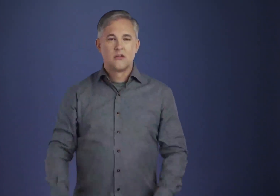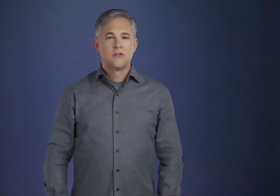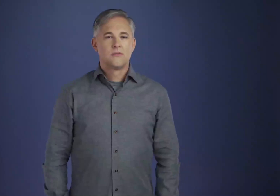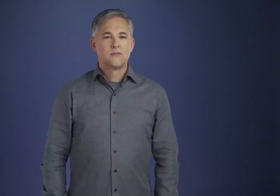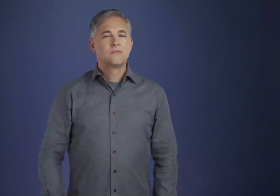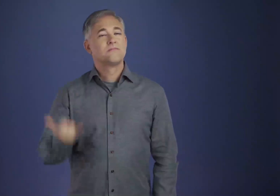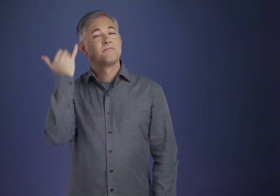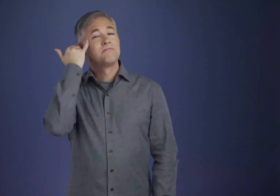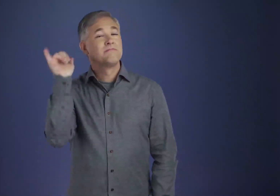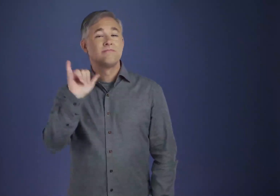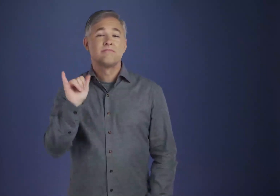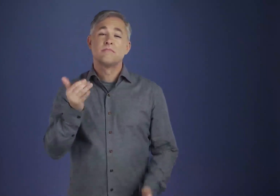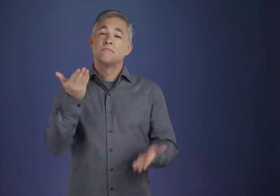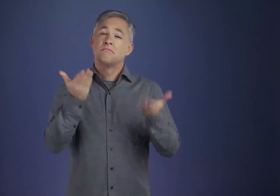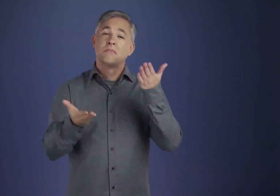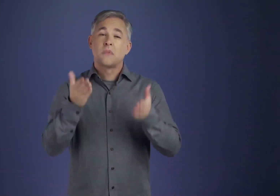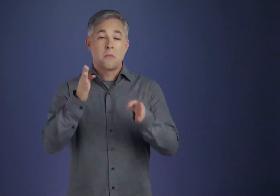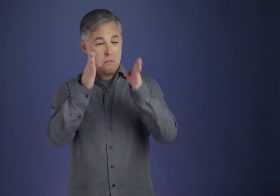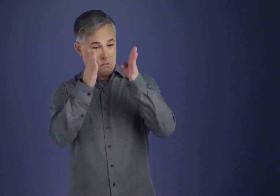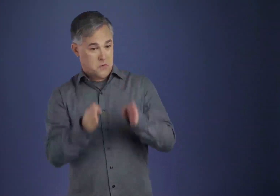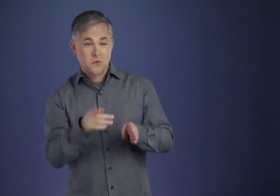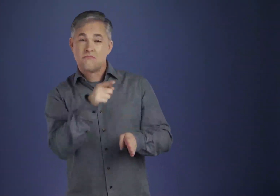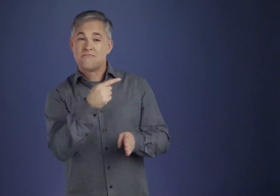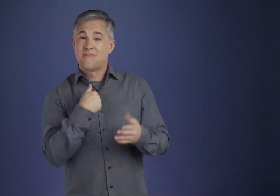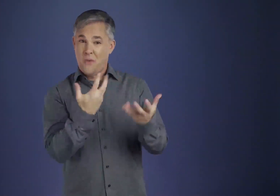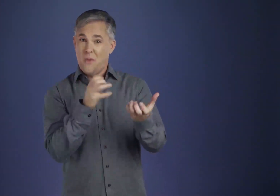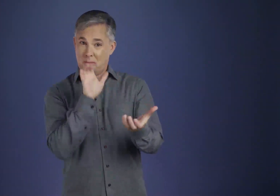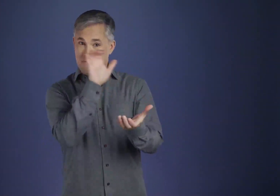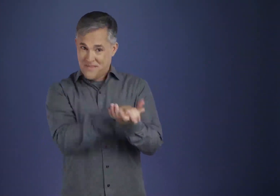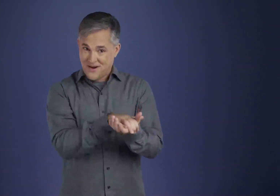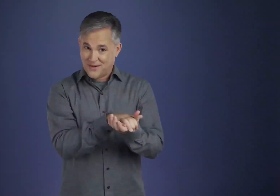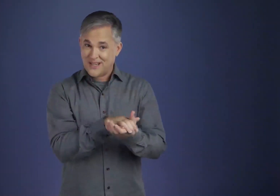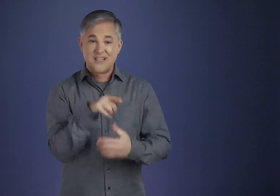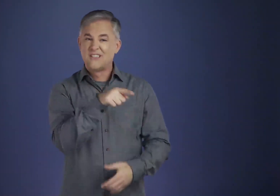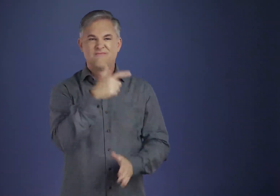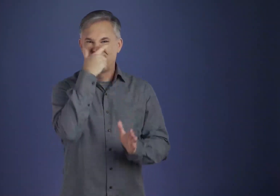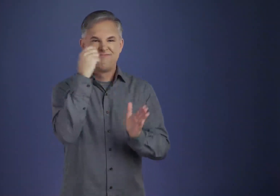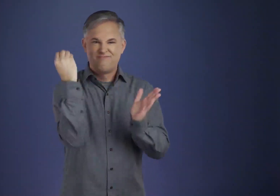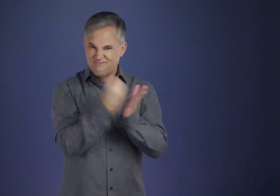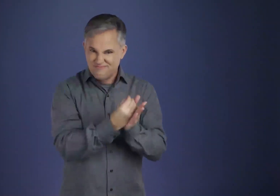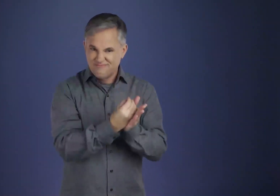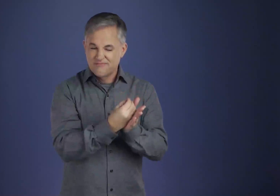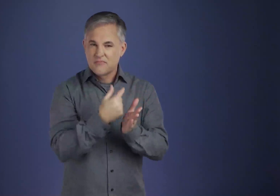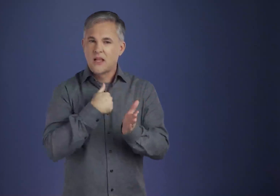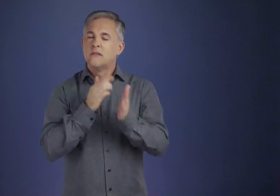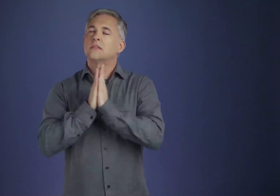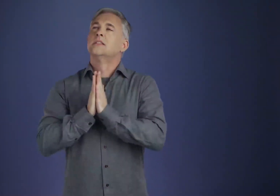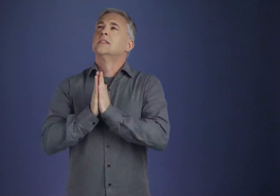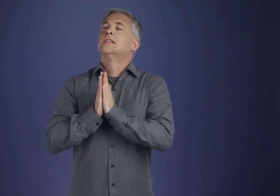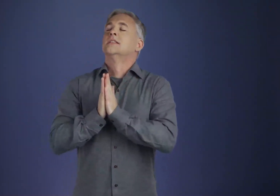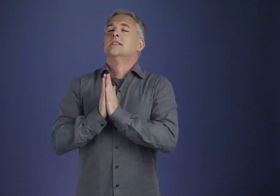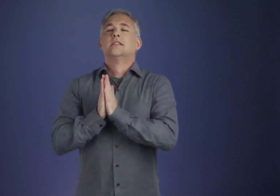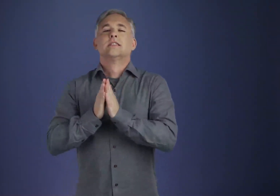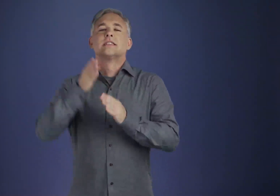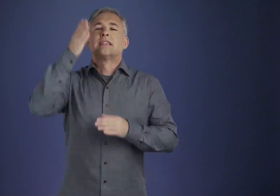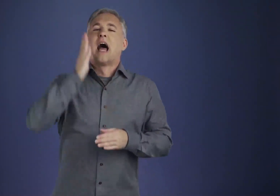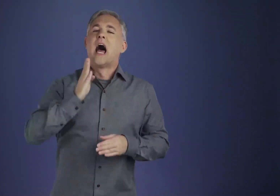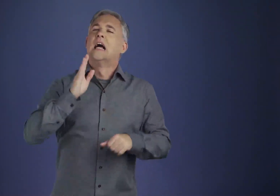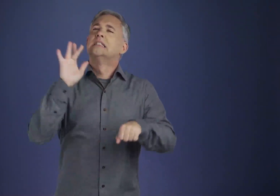Santa Claus. More often, though, we had met up with some major calamity, and to our way of